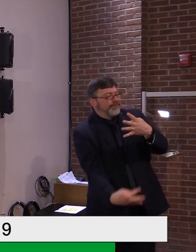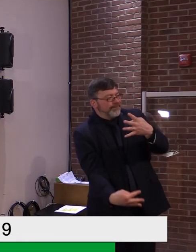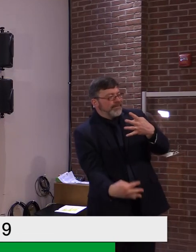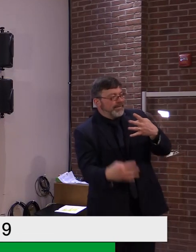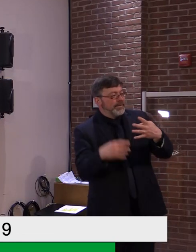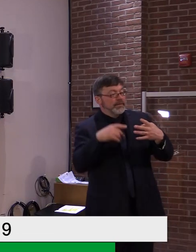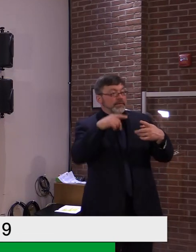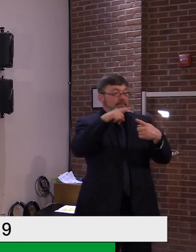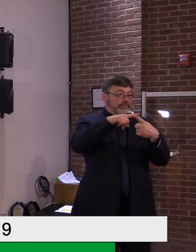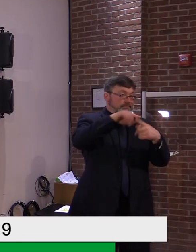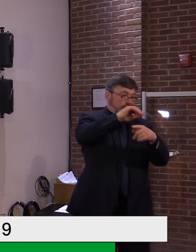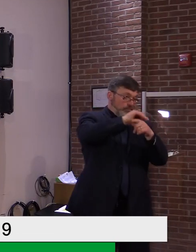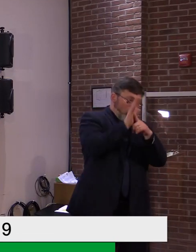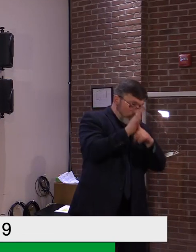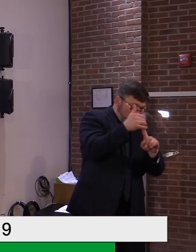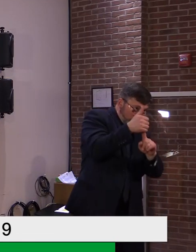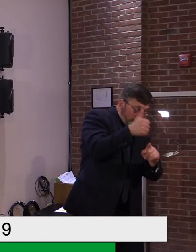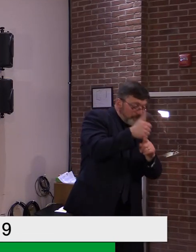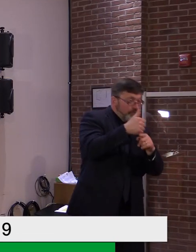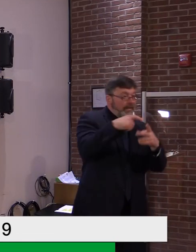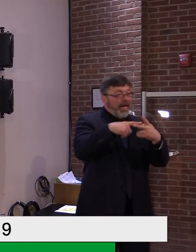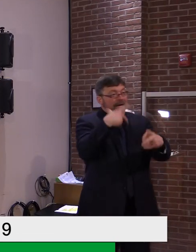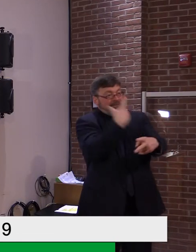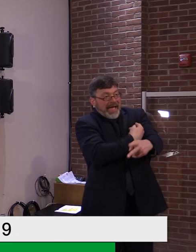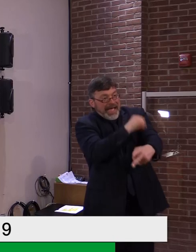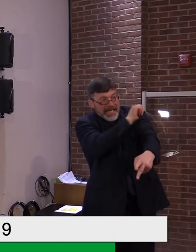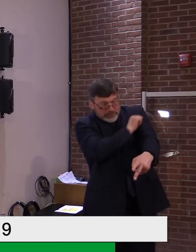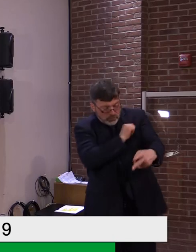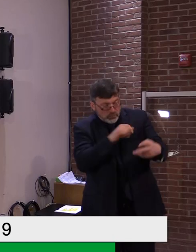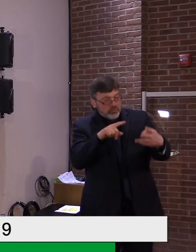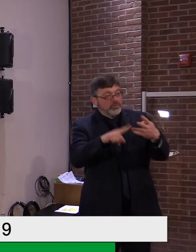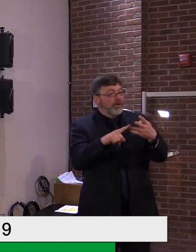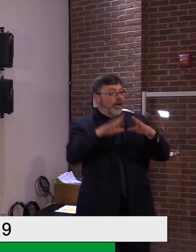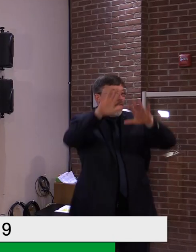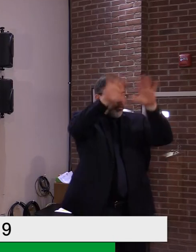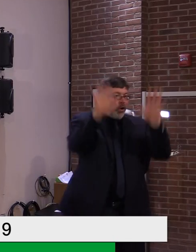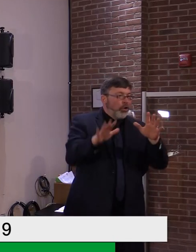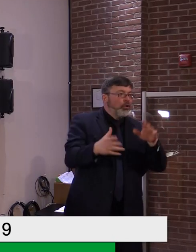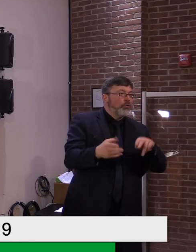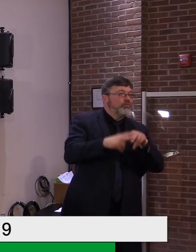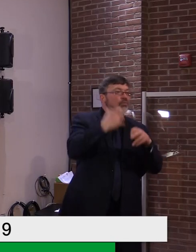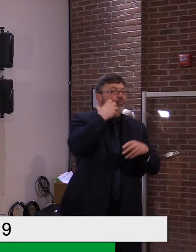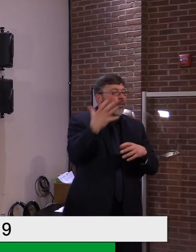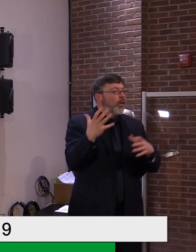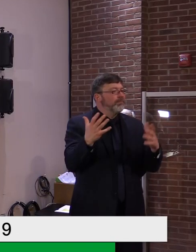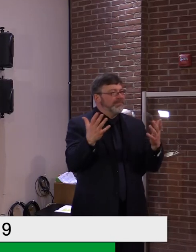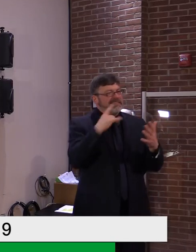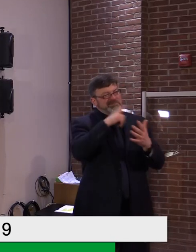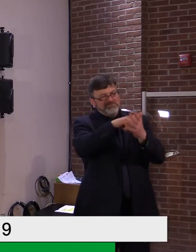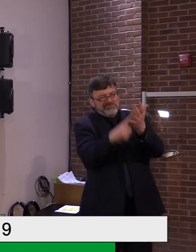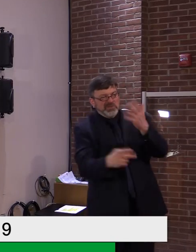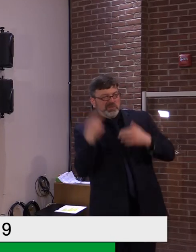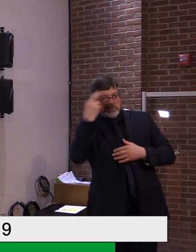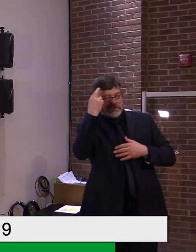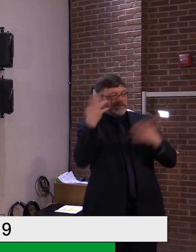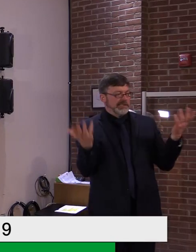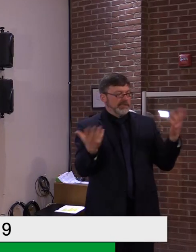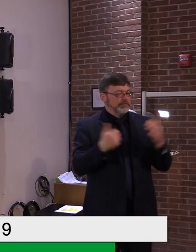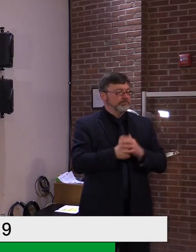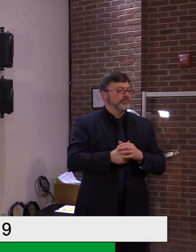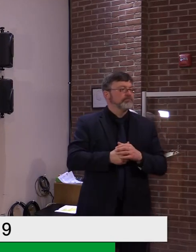All right. Thanks. I had another question, too. I'm wondering what's happening in the Northeast Kingdom in terms of people